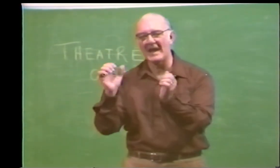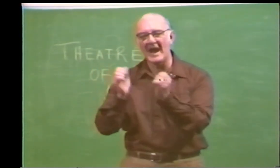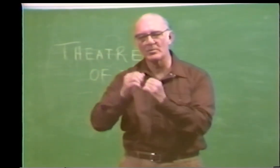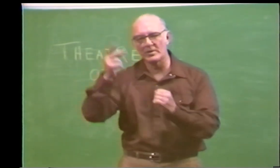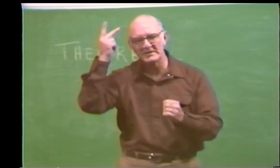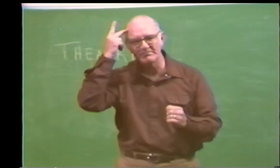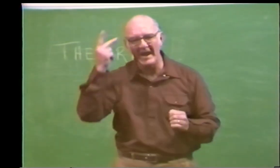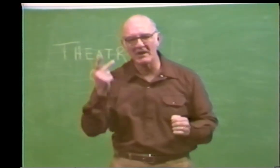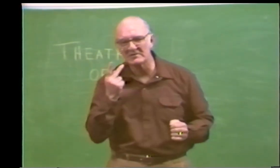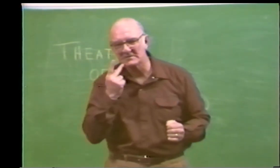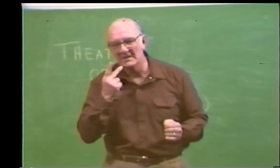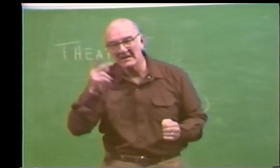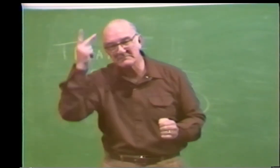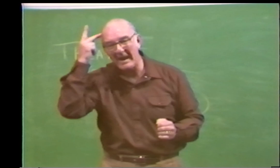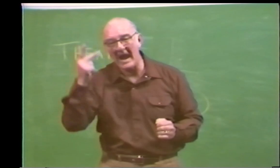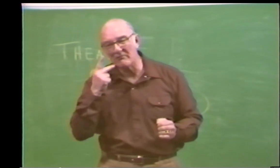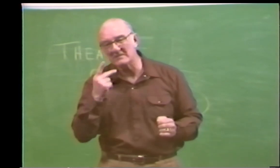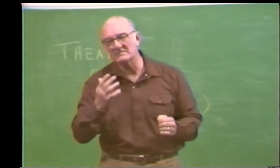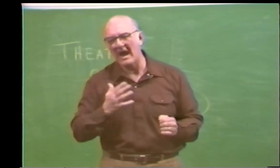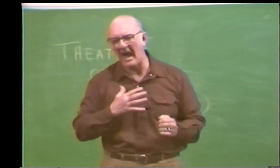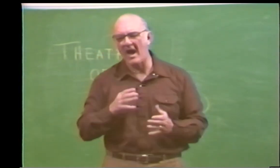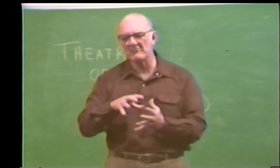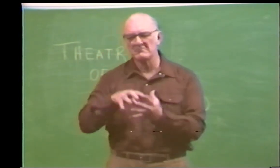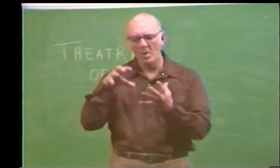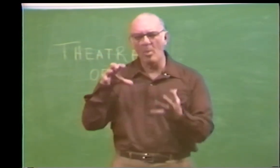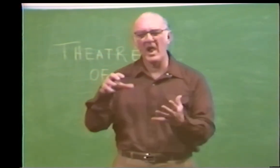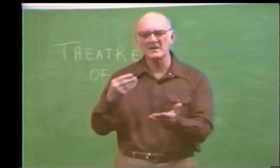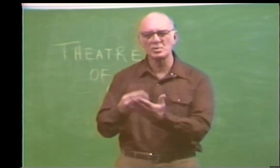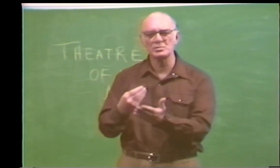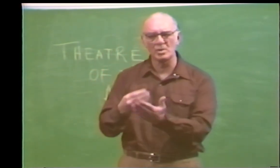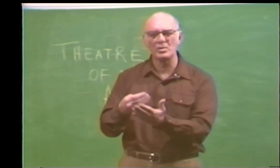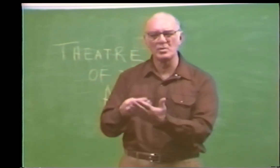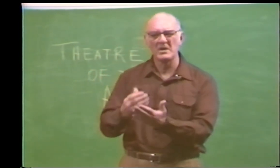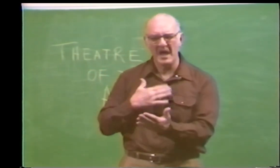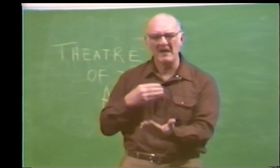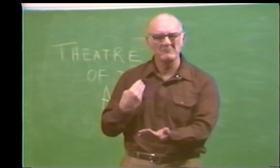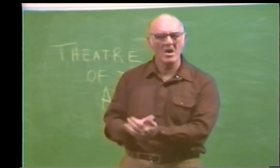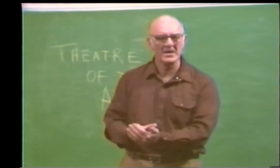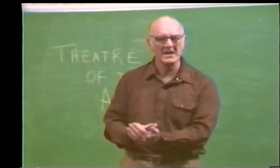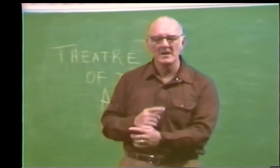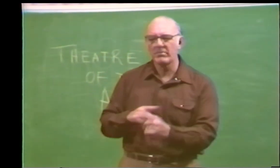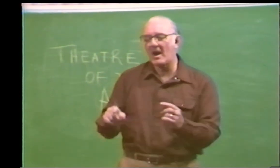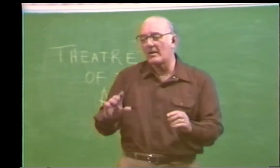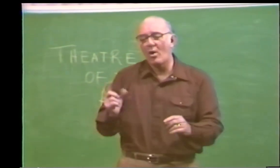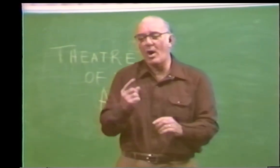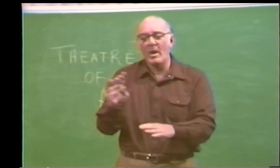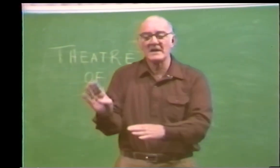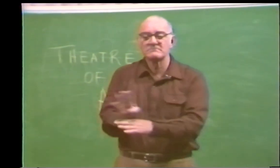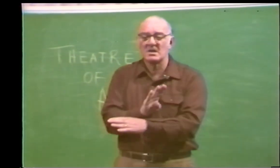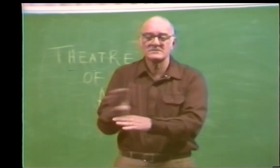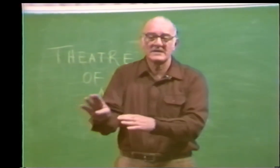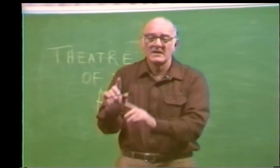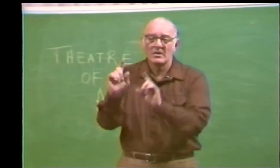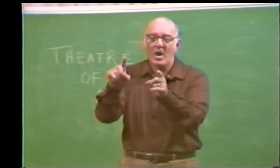communicate with his parents. His parents have well-to-do, have money, but always busy, going